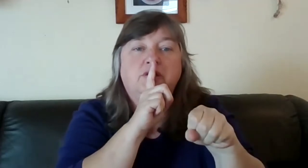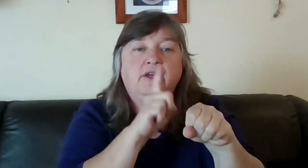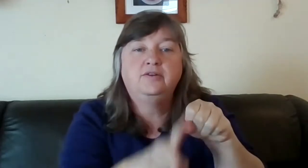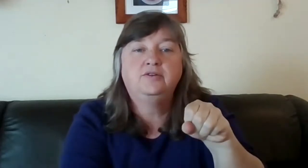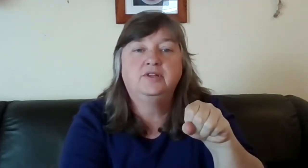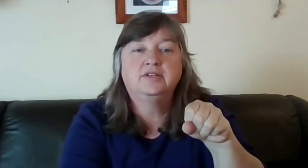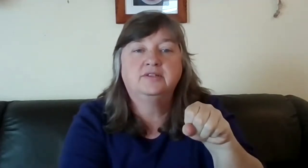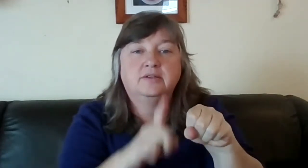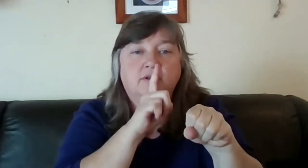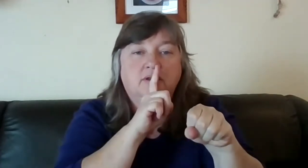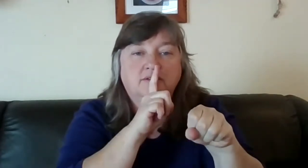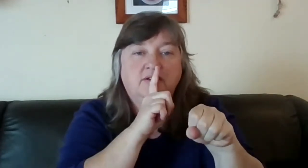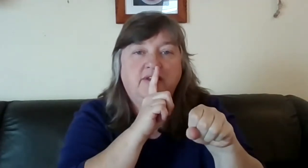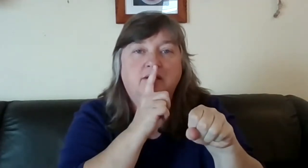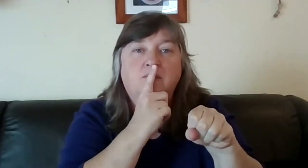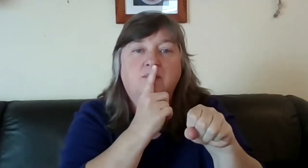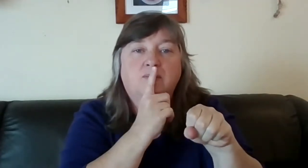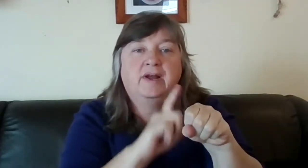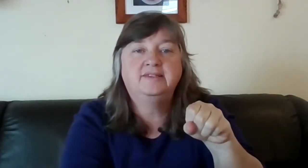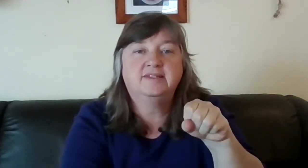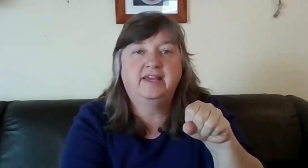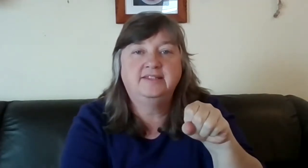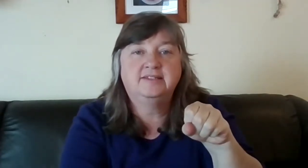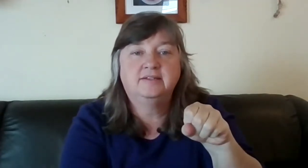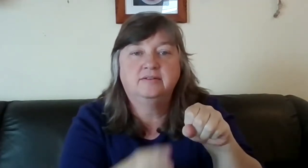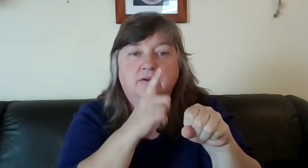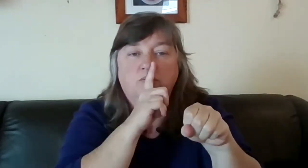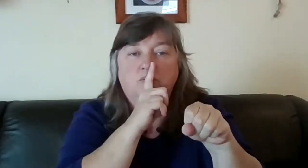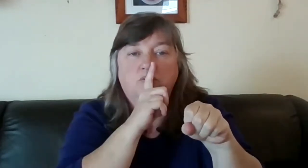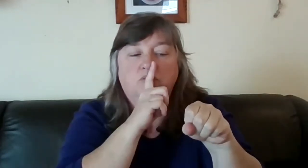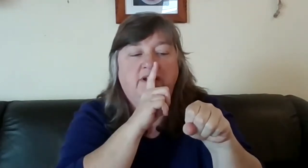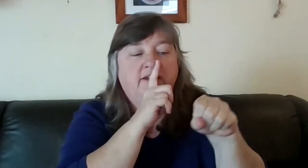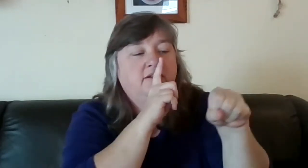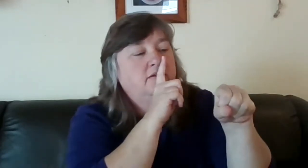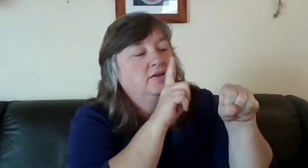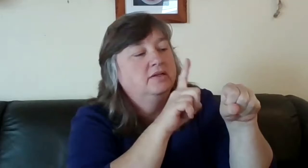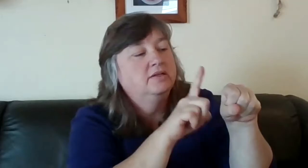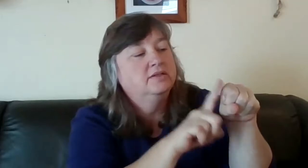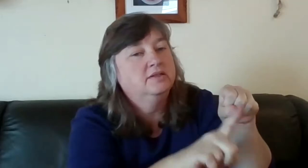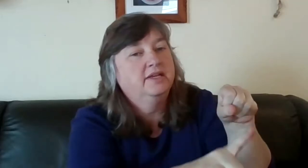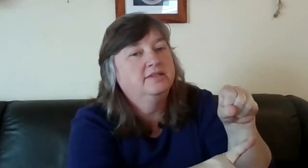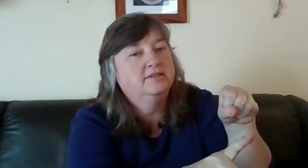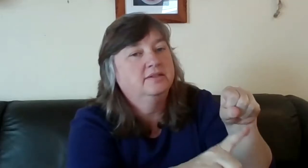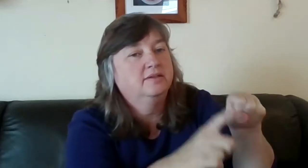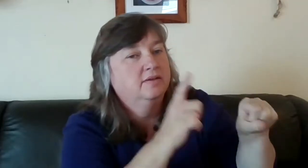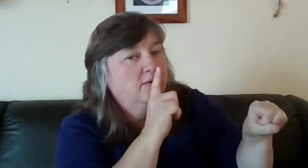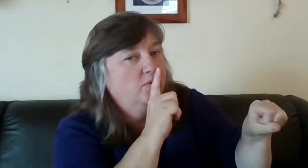and you do this. It's kind of like red slice, red slice,